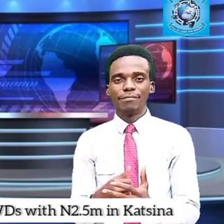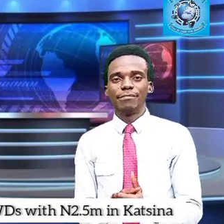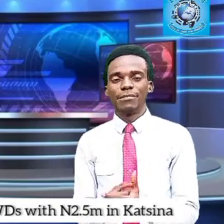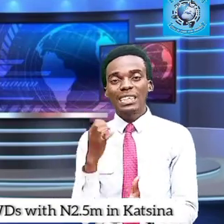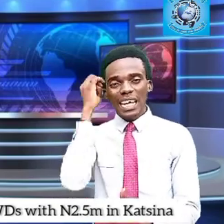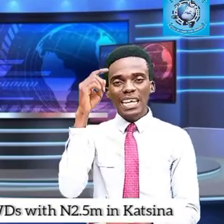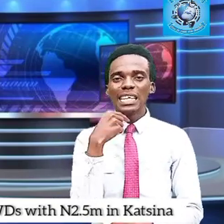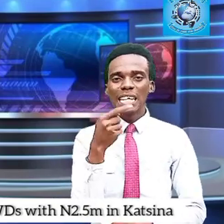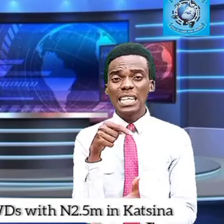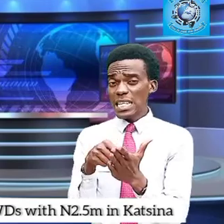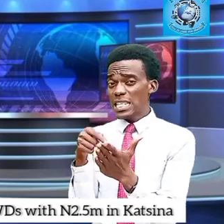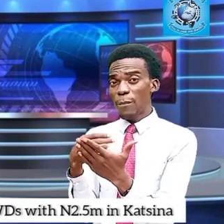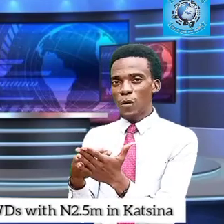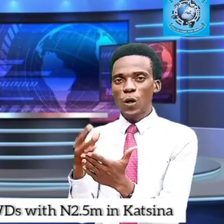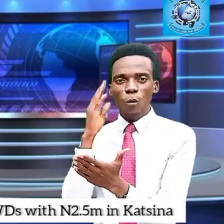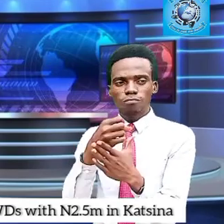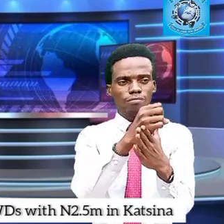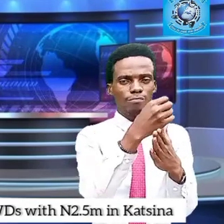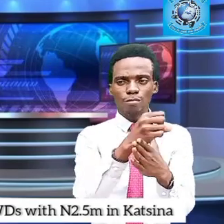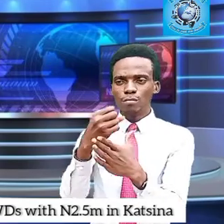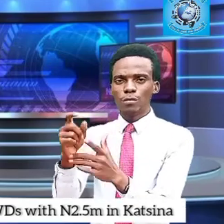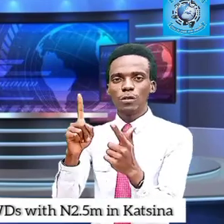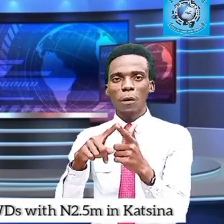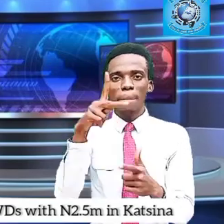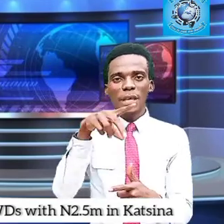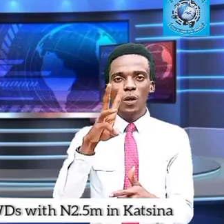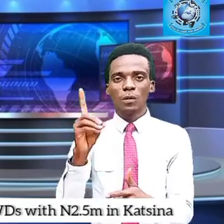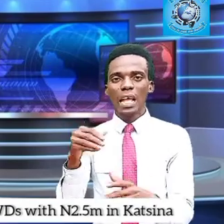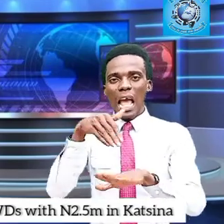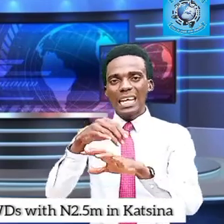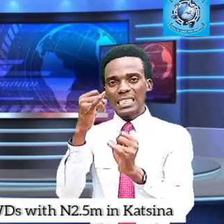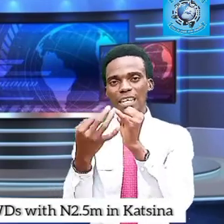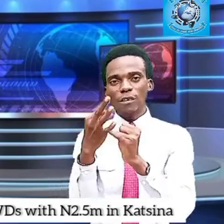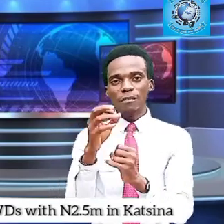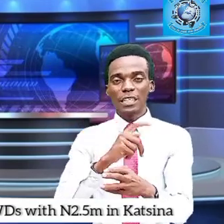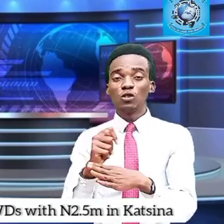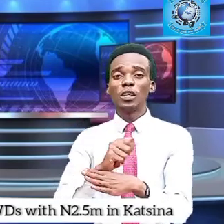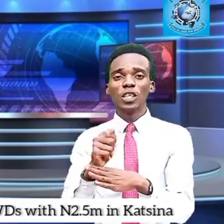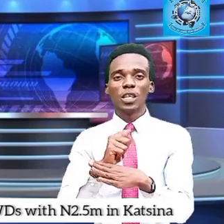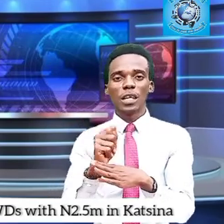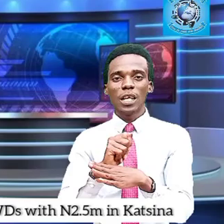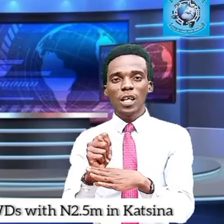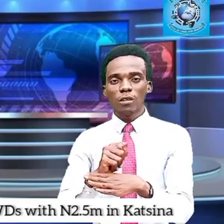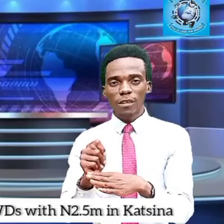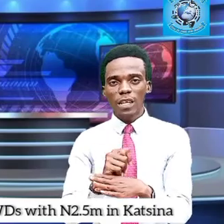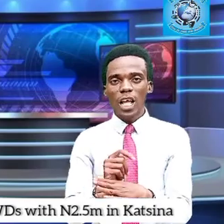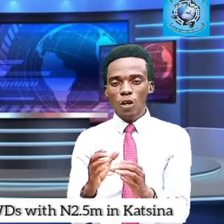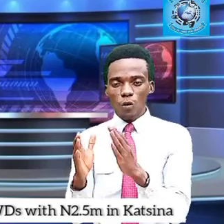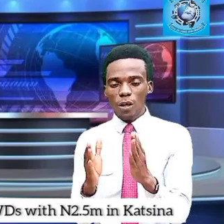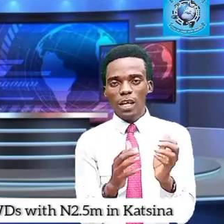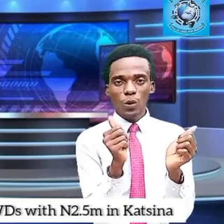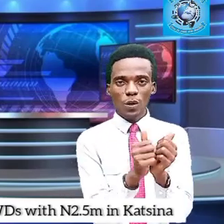He said the money will be disbursed to the PWDs at the end of the training workshop organized in collaboration with